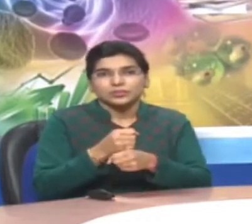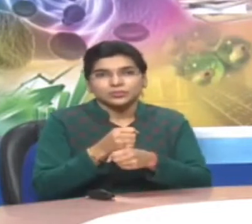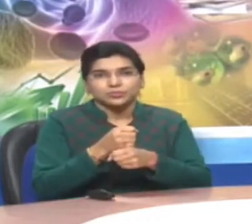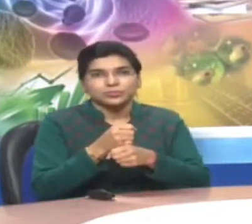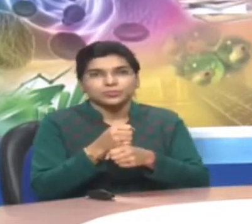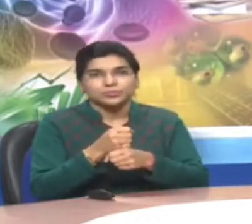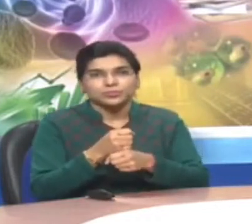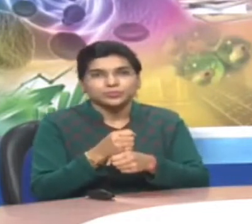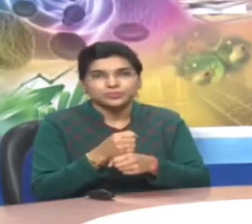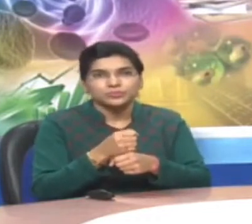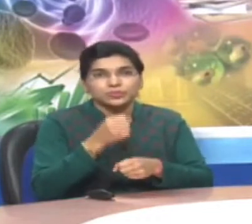Chirag says,